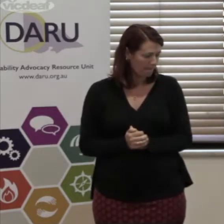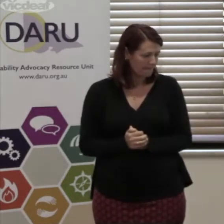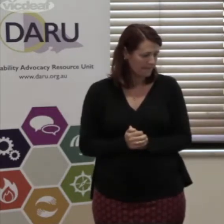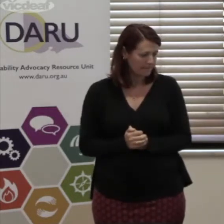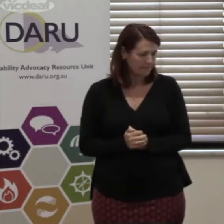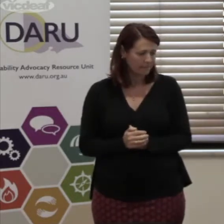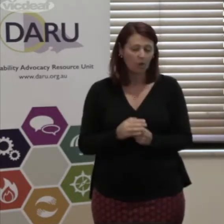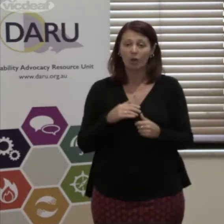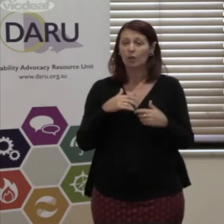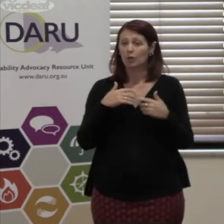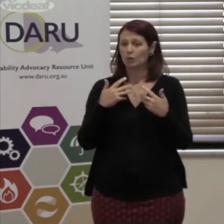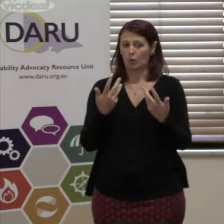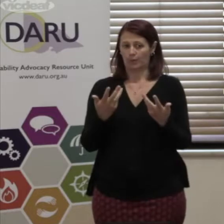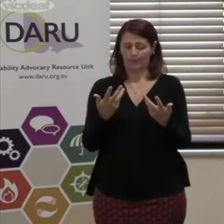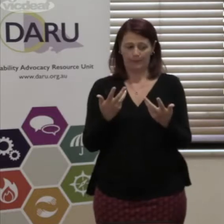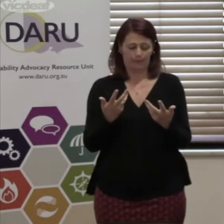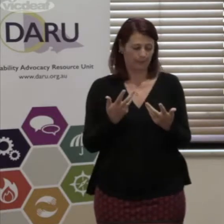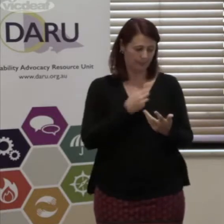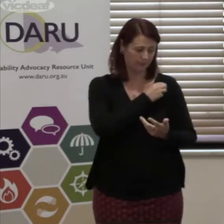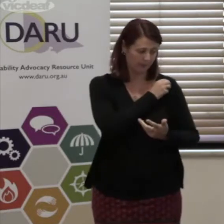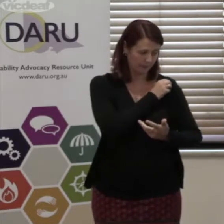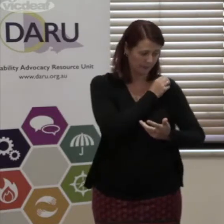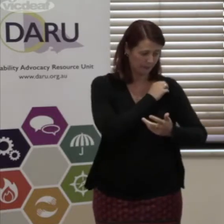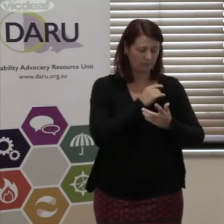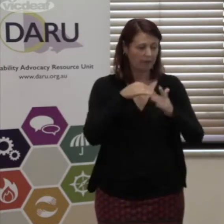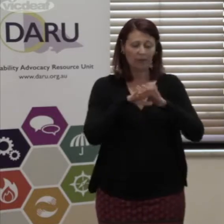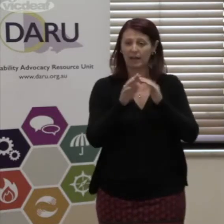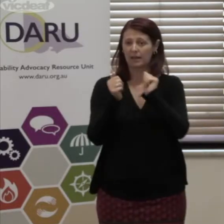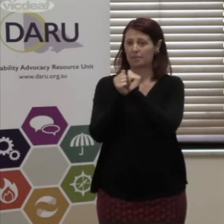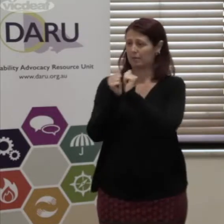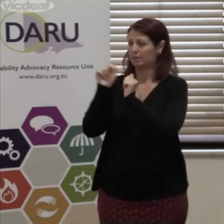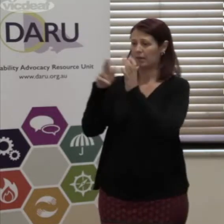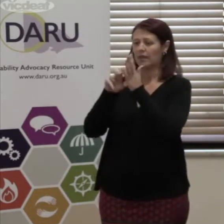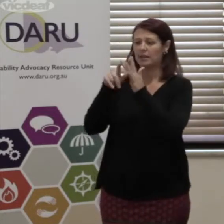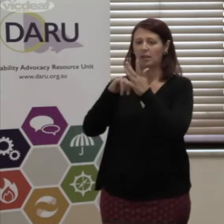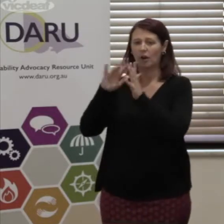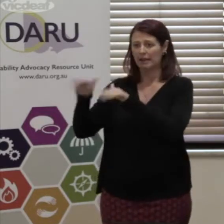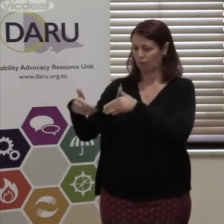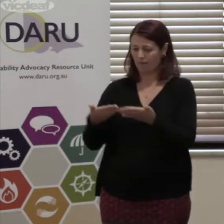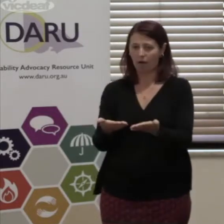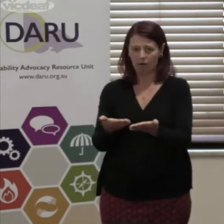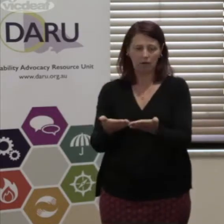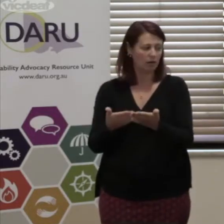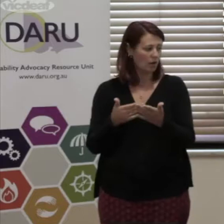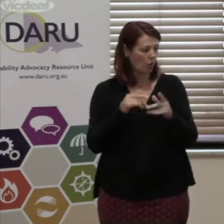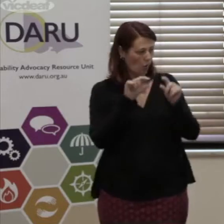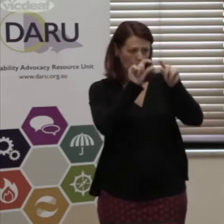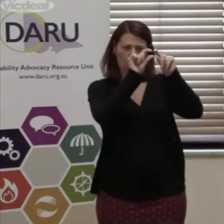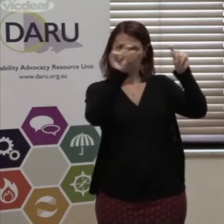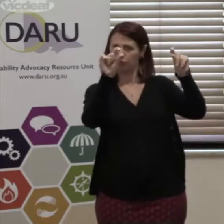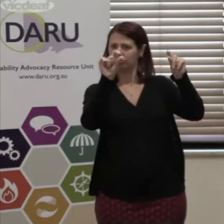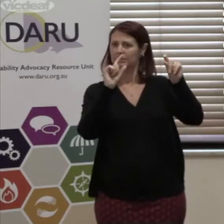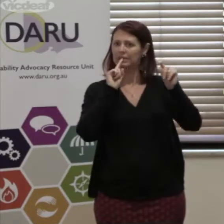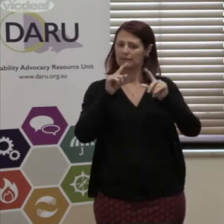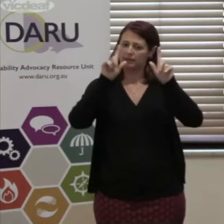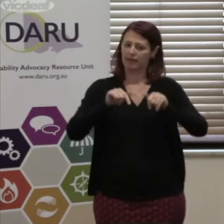that is why when the in the literature that the NDIS provides, again, all headed up starting my plan